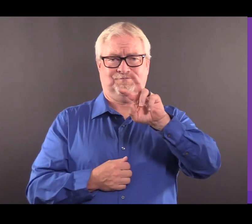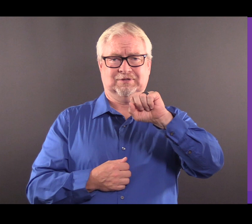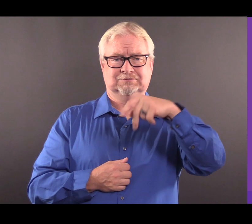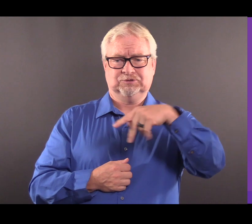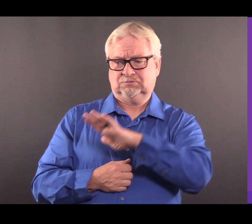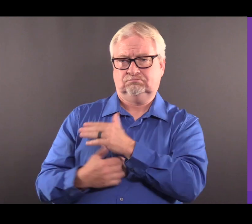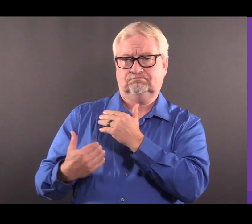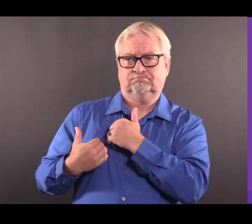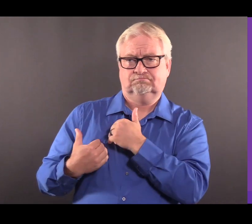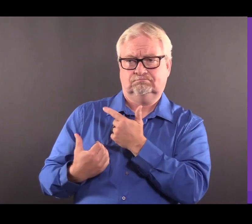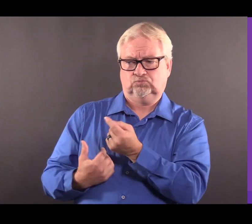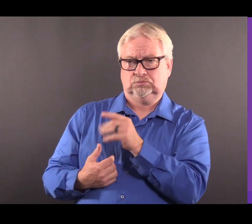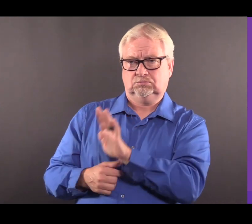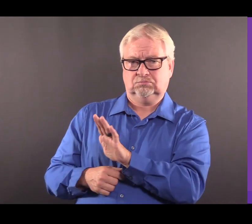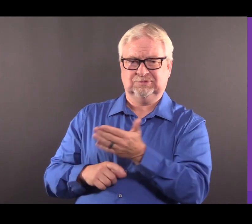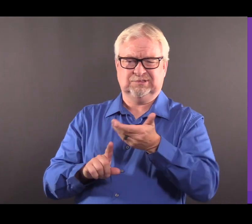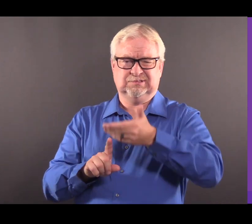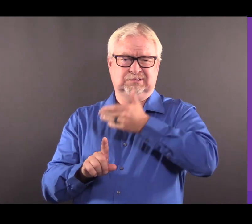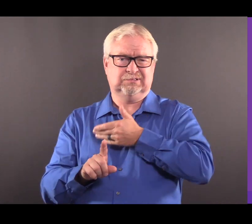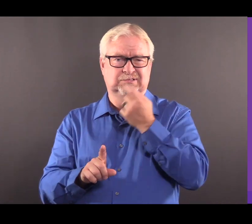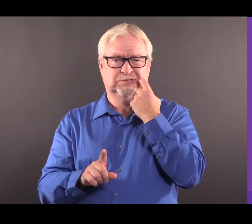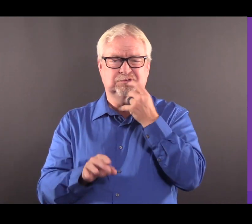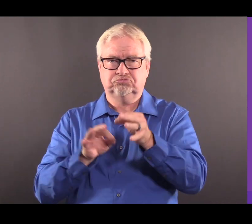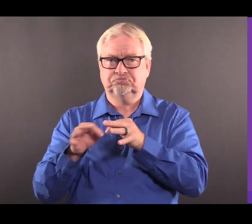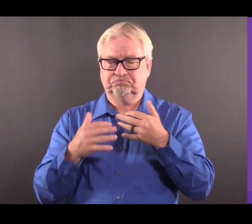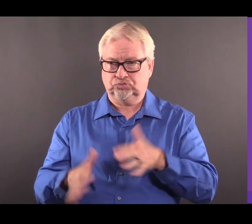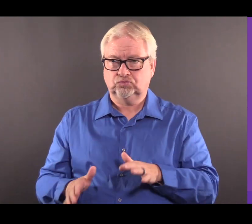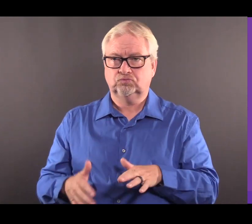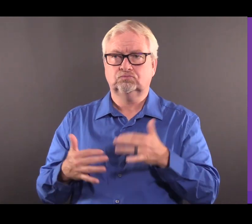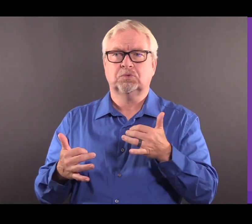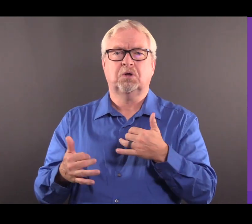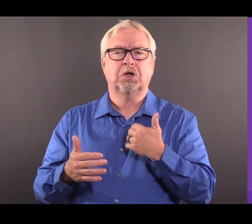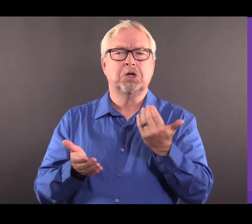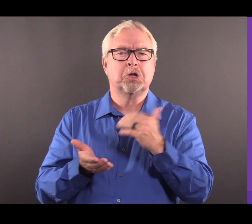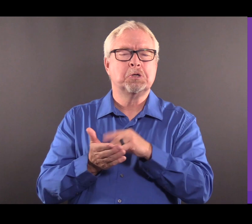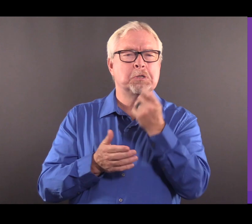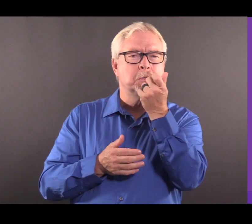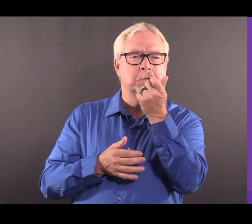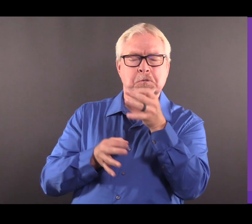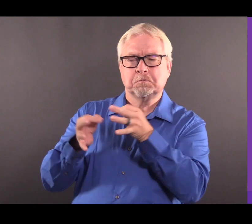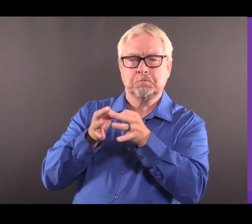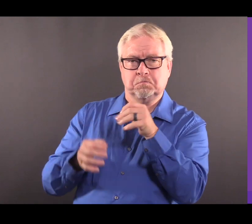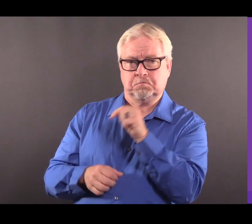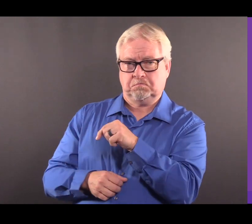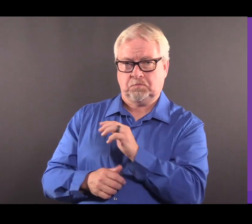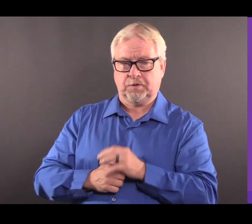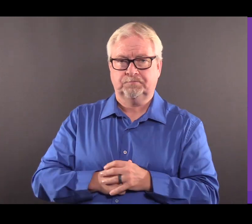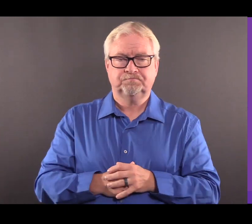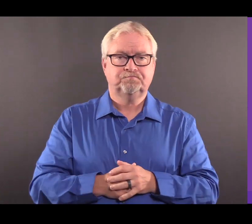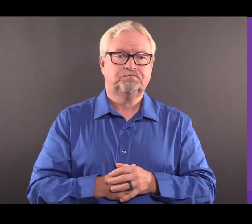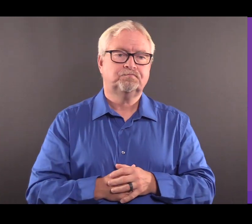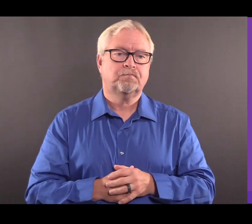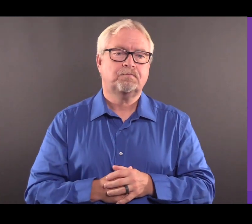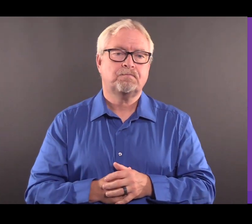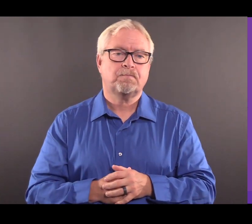about VSP duties in relation to this in the last session. so we'll cover it only briefly here.